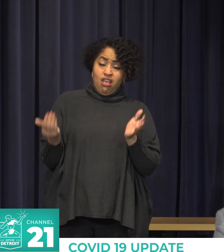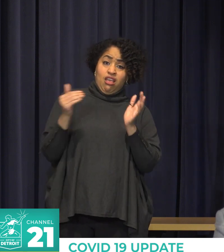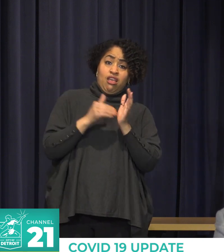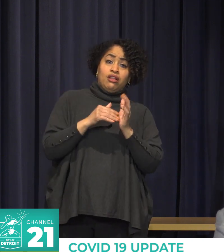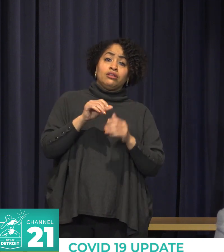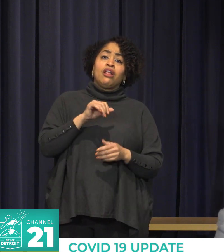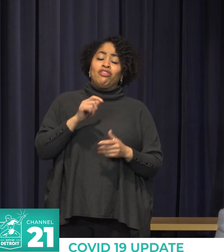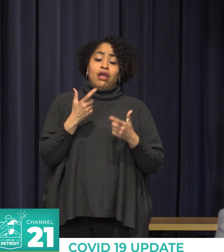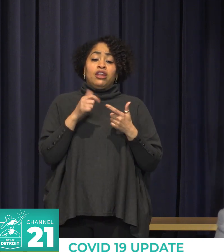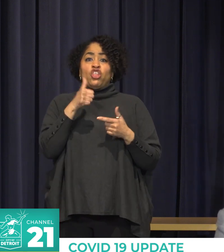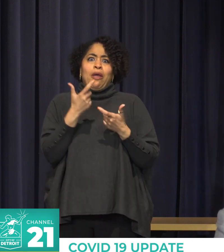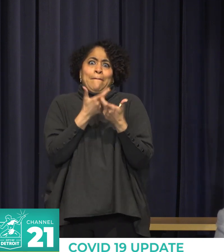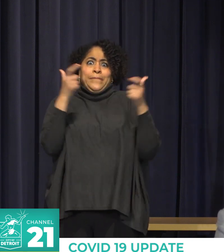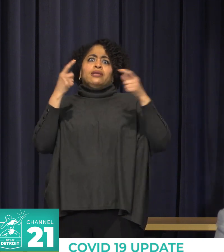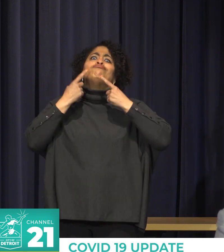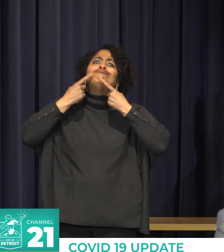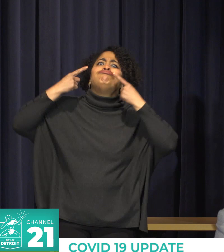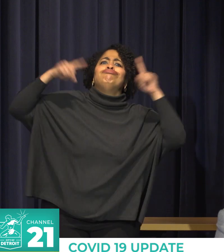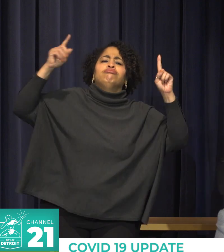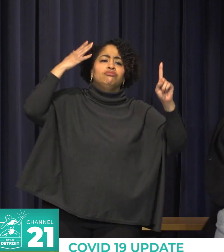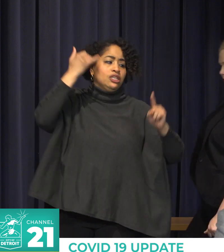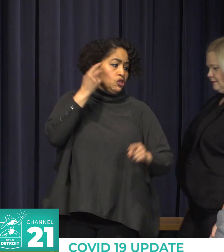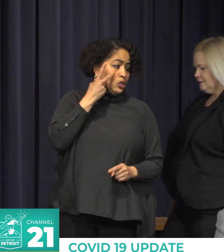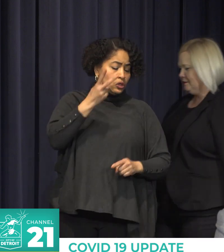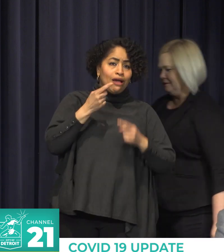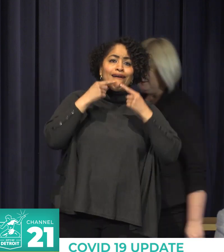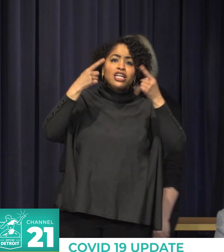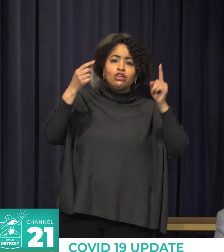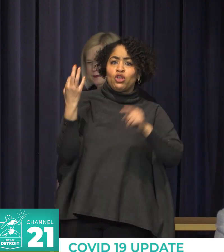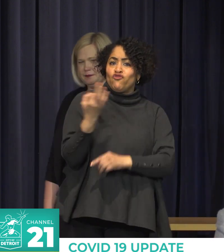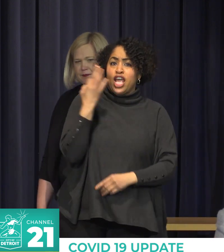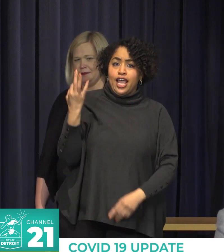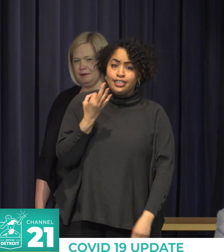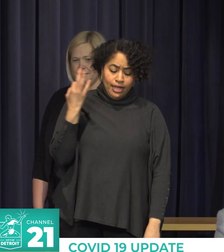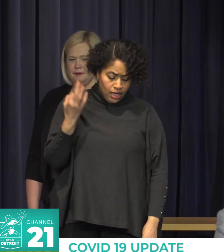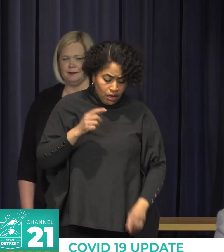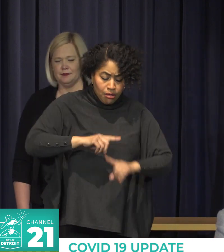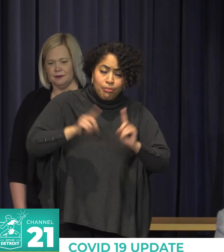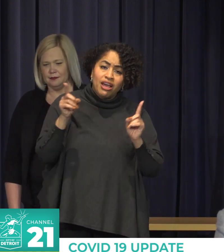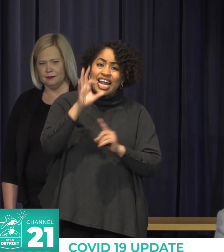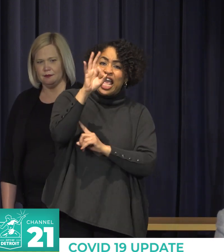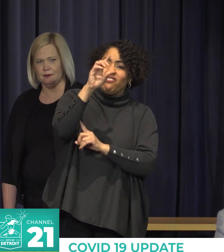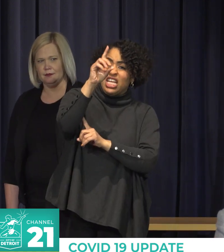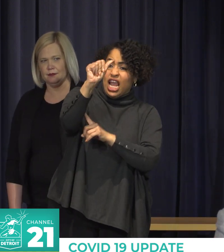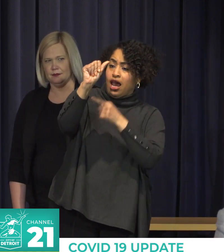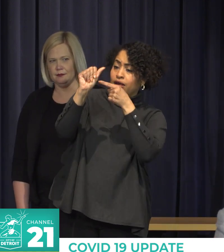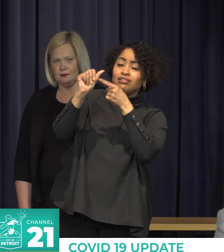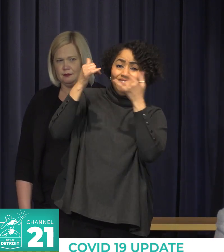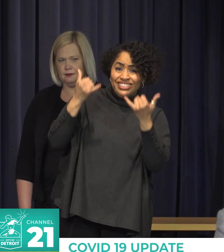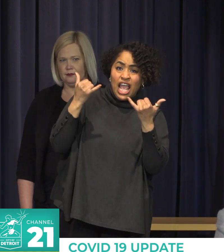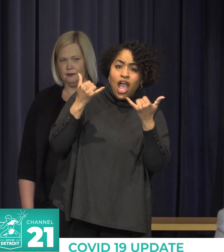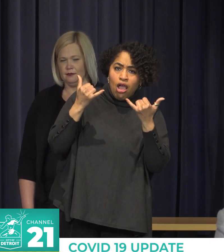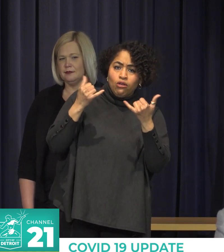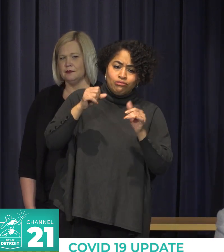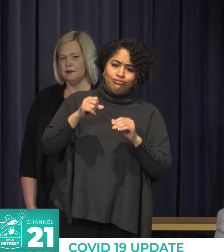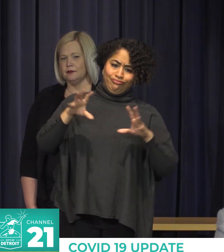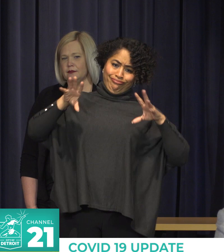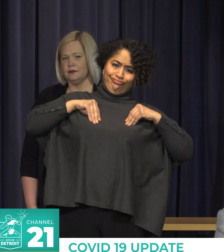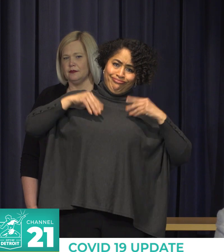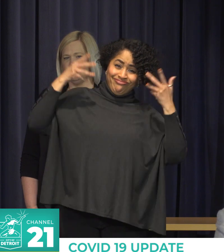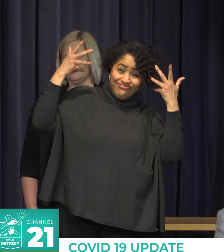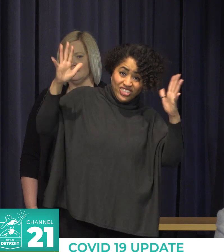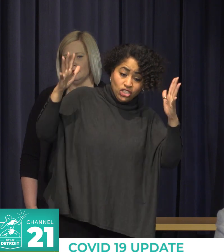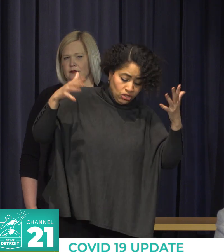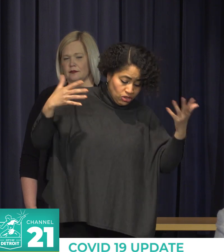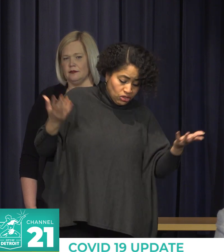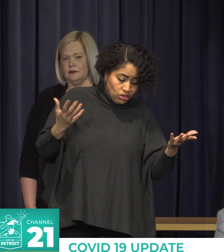biggest breakthrough. I don't know if you saw the announcement on Friday, but the FDA has approved